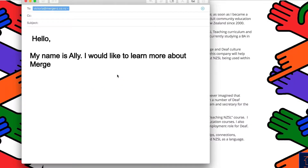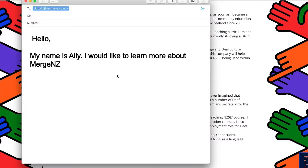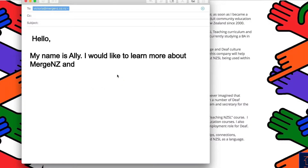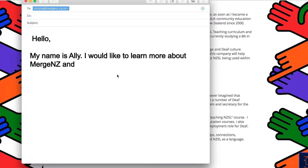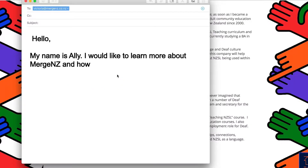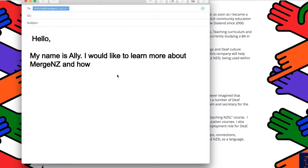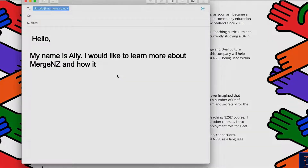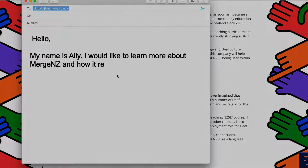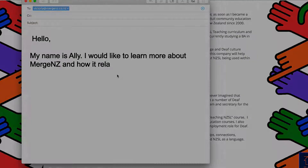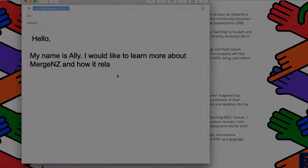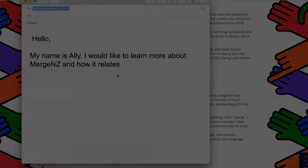language.